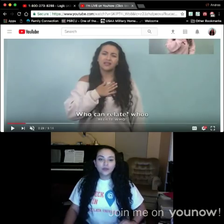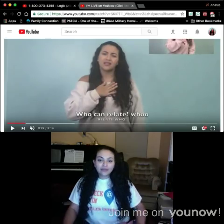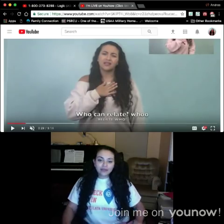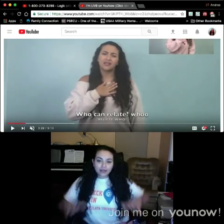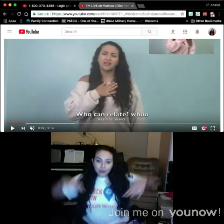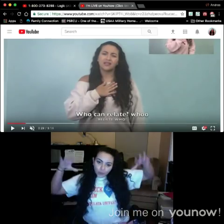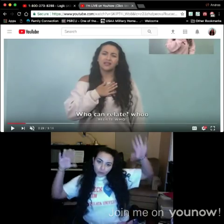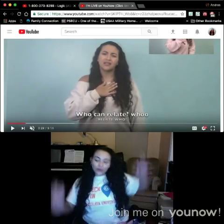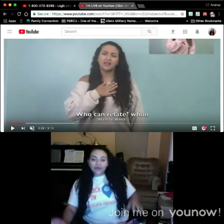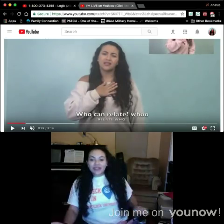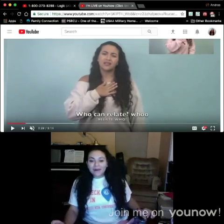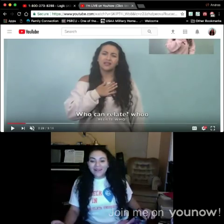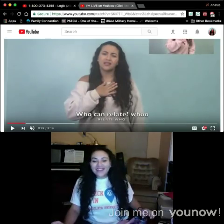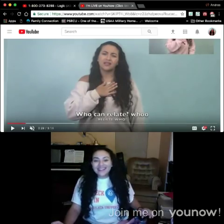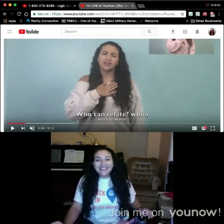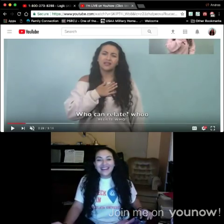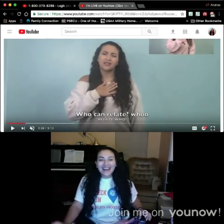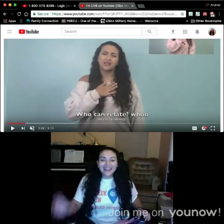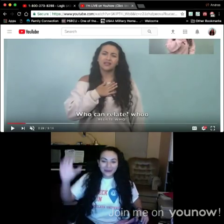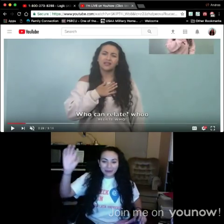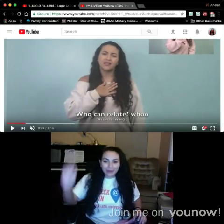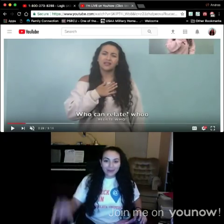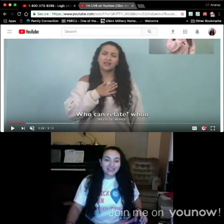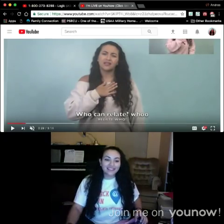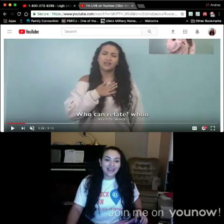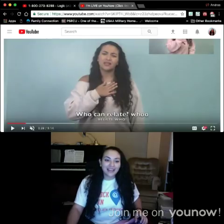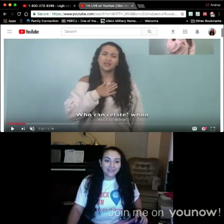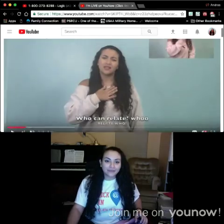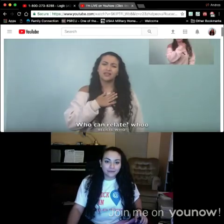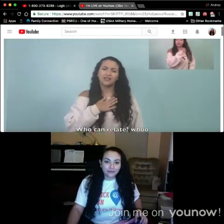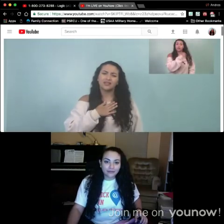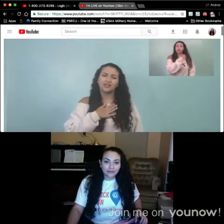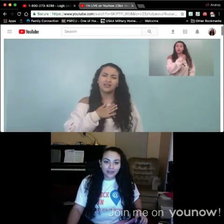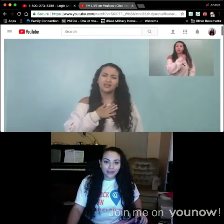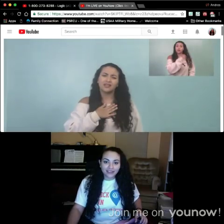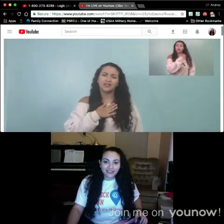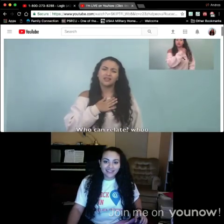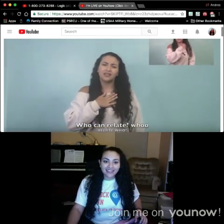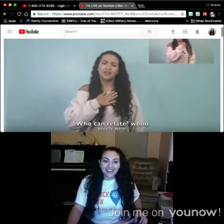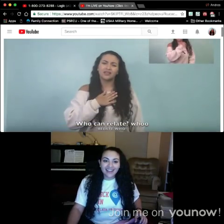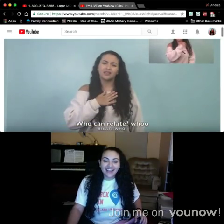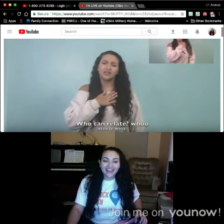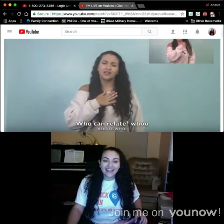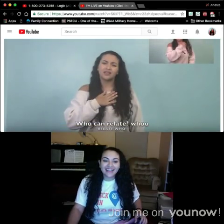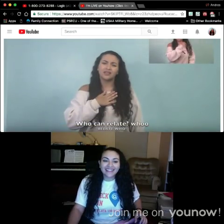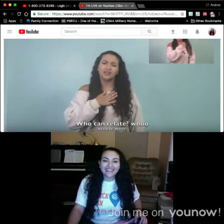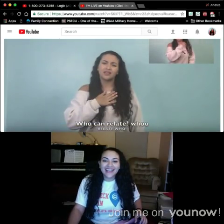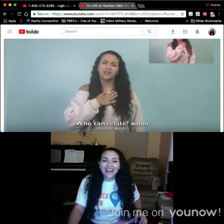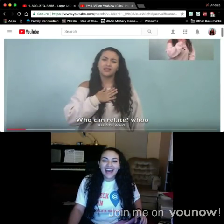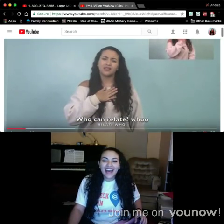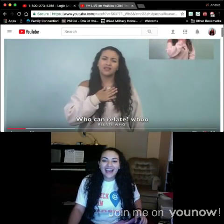Who can relate? Woo! For that part, I had a little bubble in the side, right there.